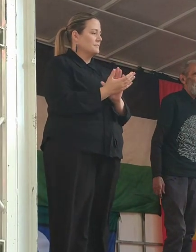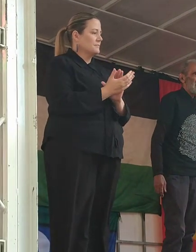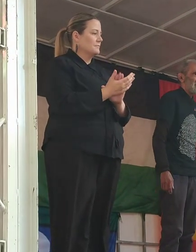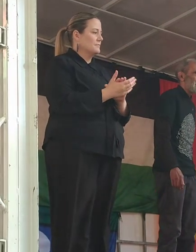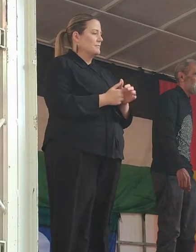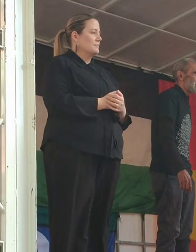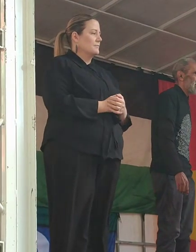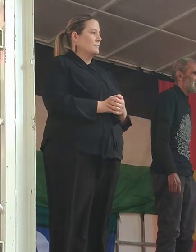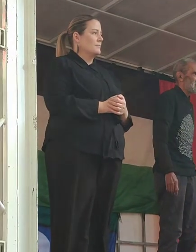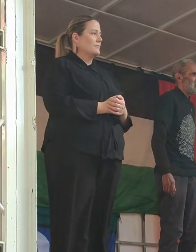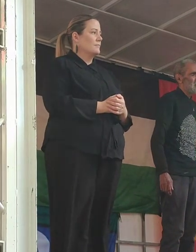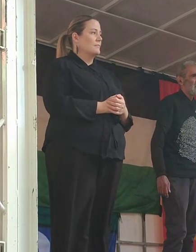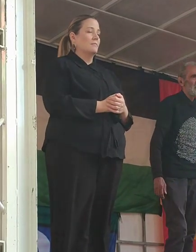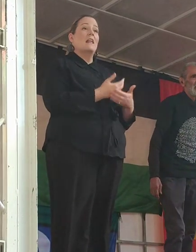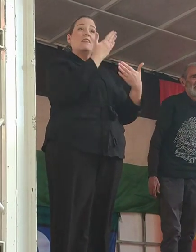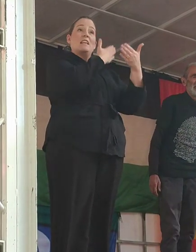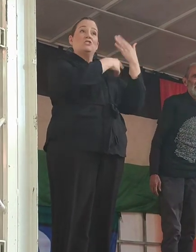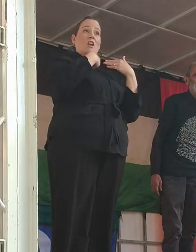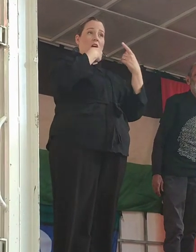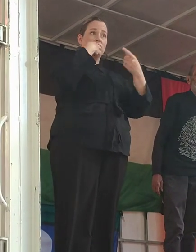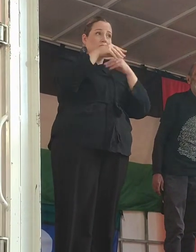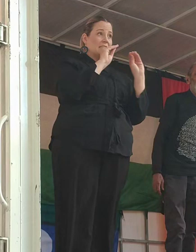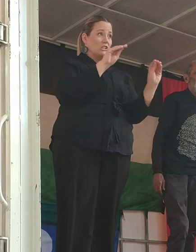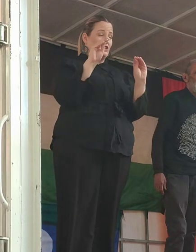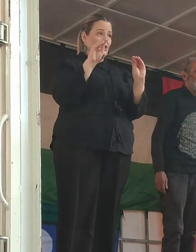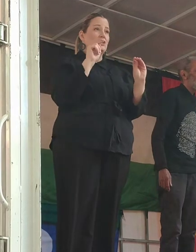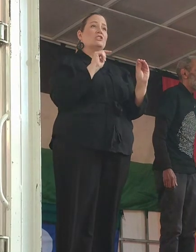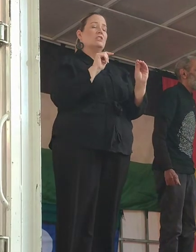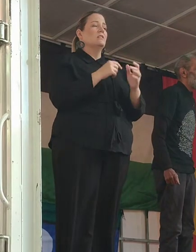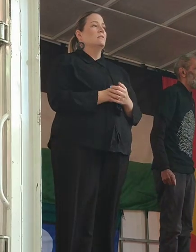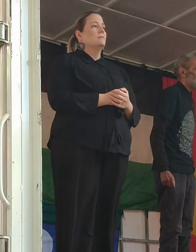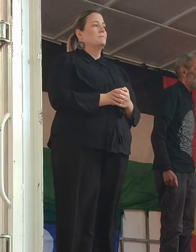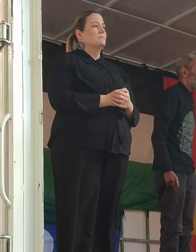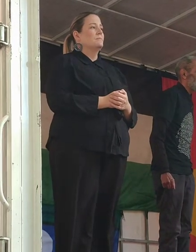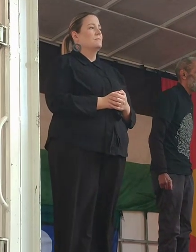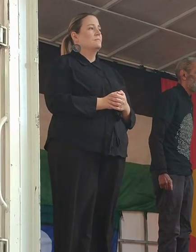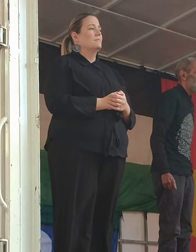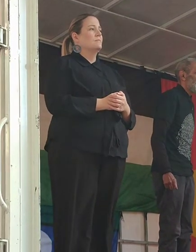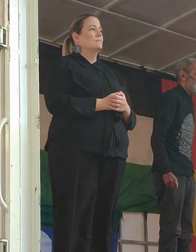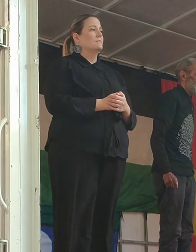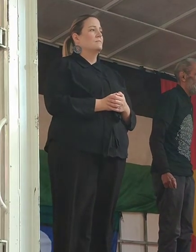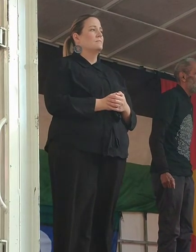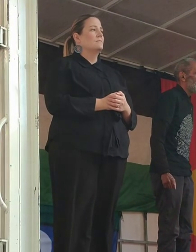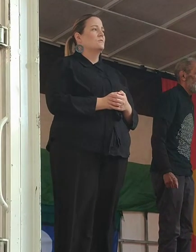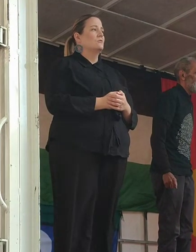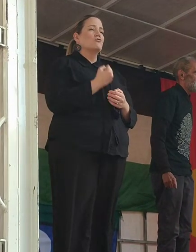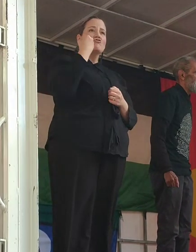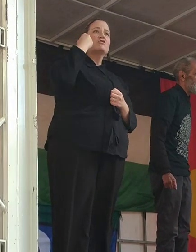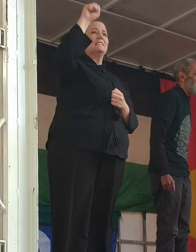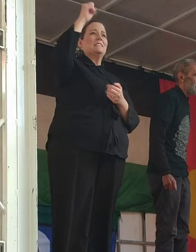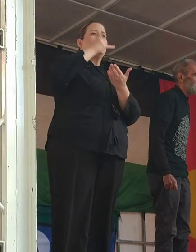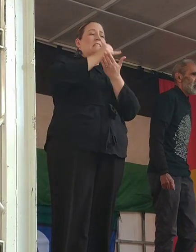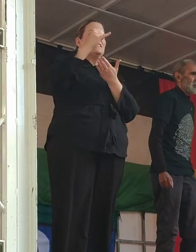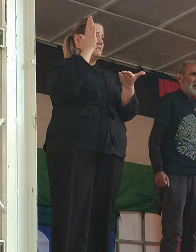Part of the history I teach is that resistance is